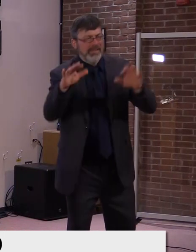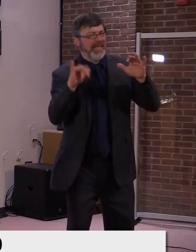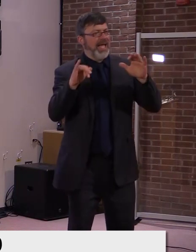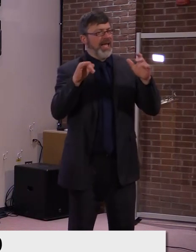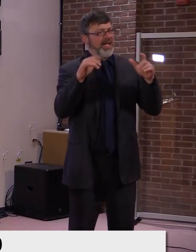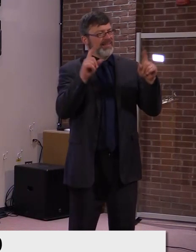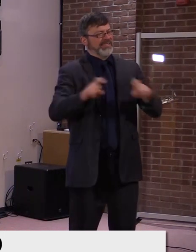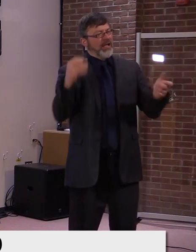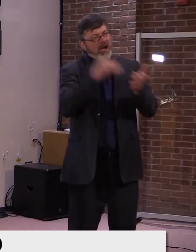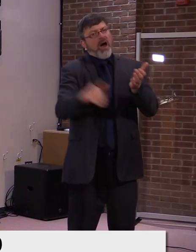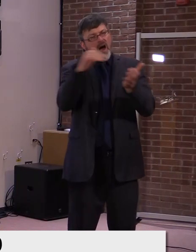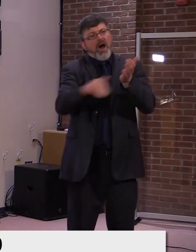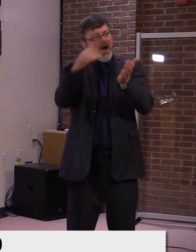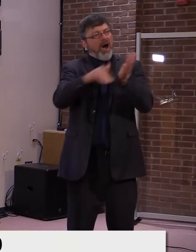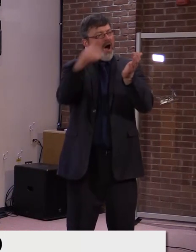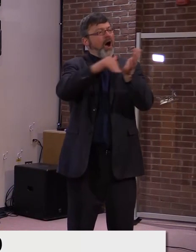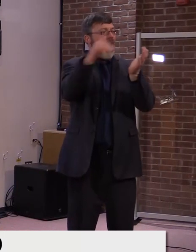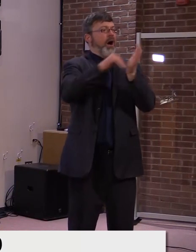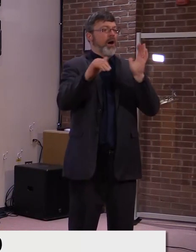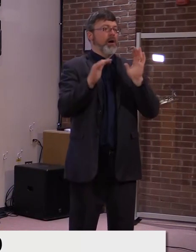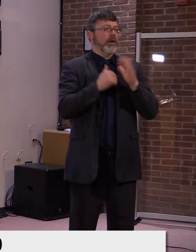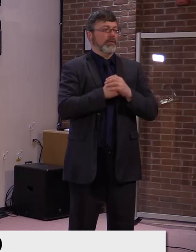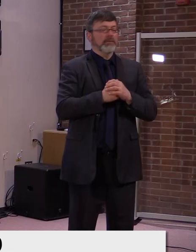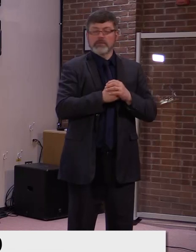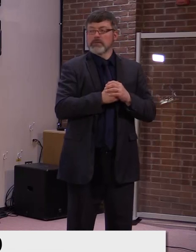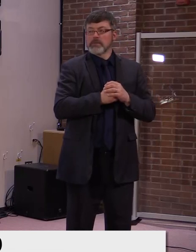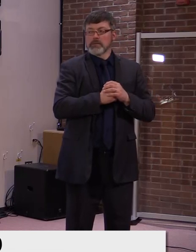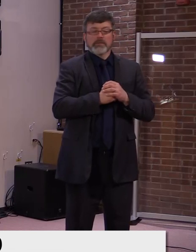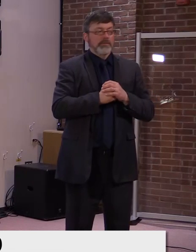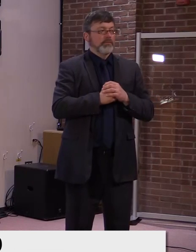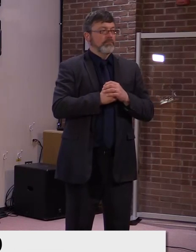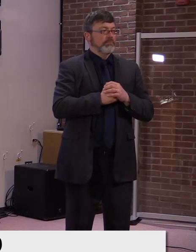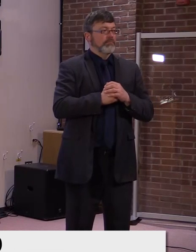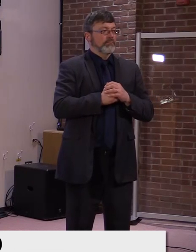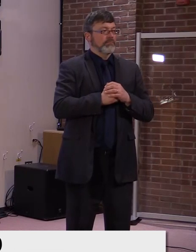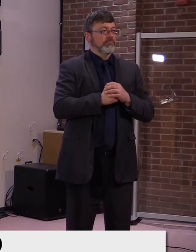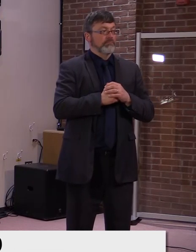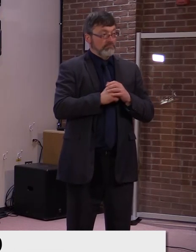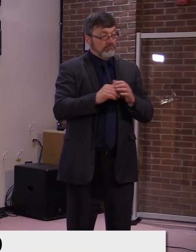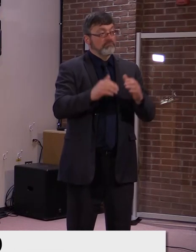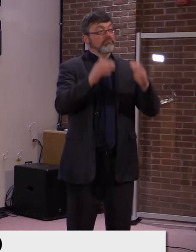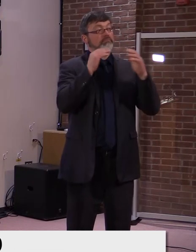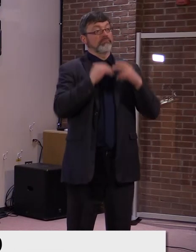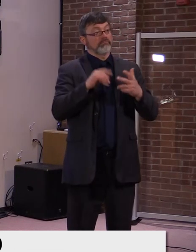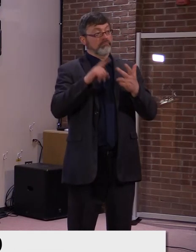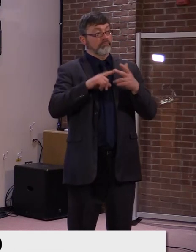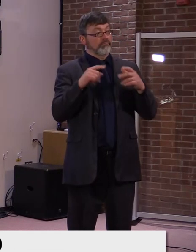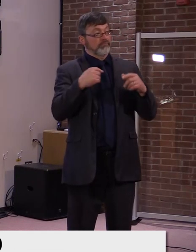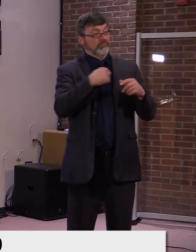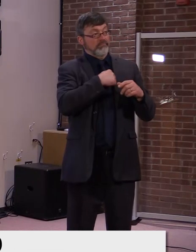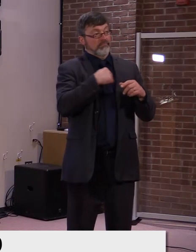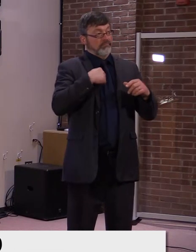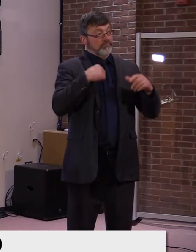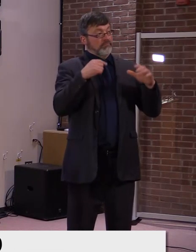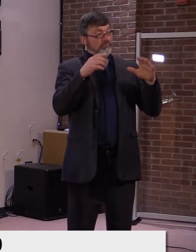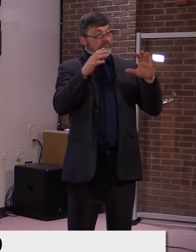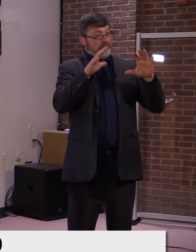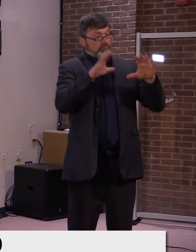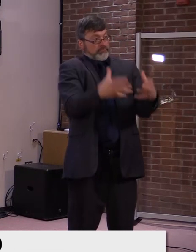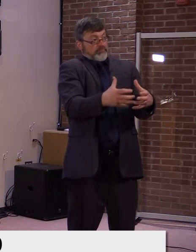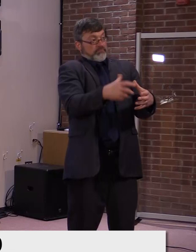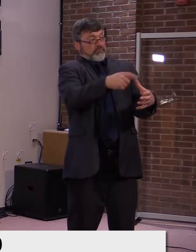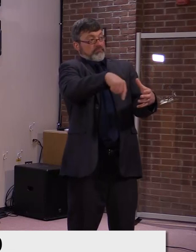measures in terms of making sure that bathrooms and shared facilities are not shared during